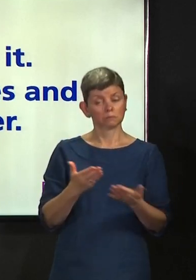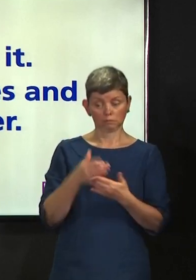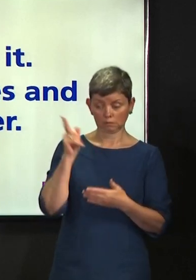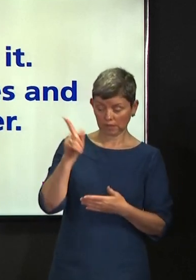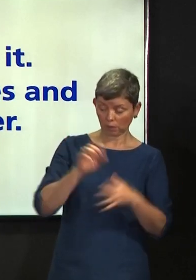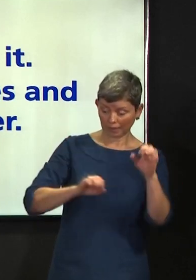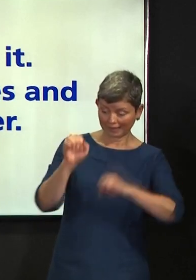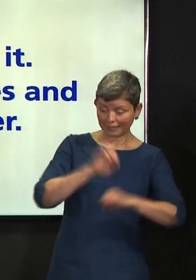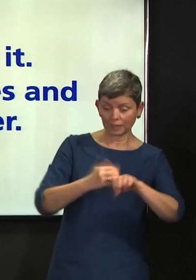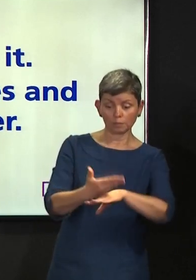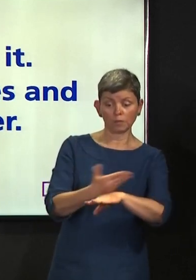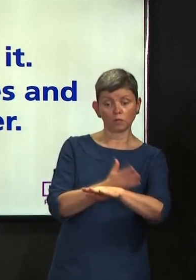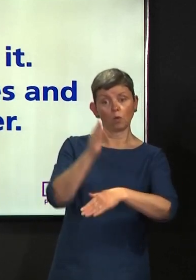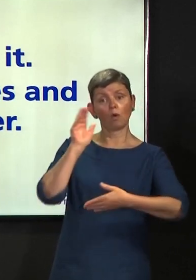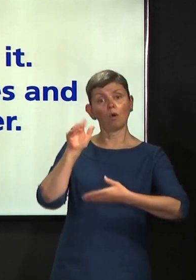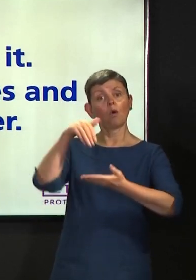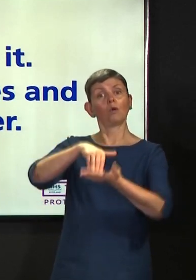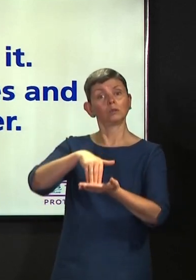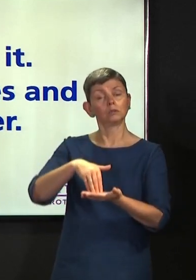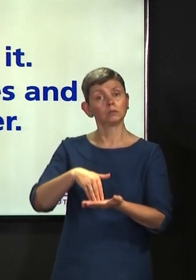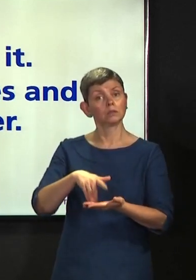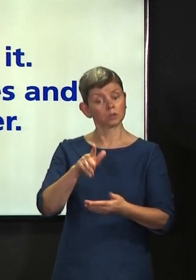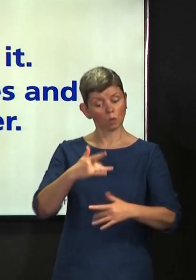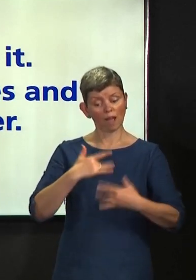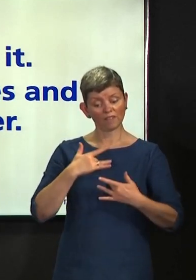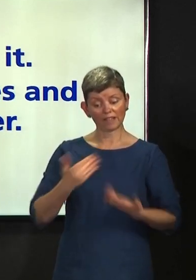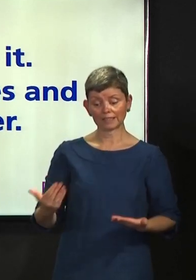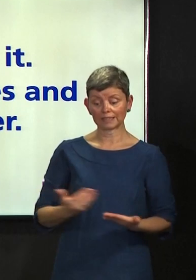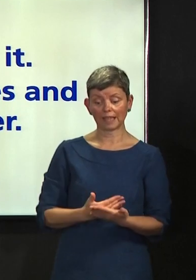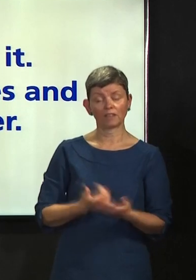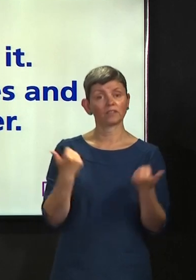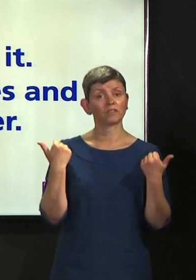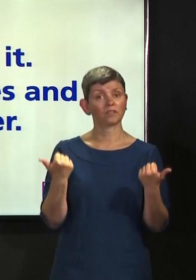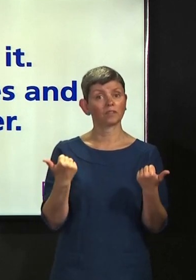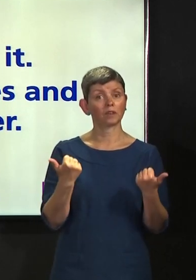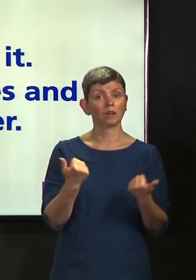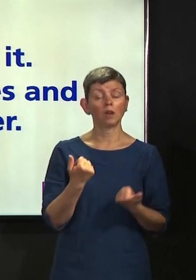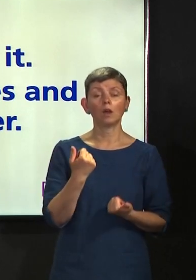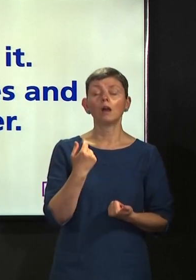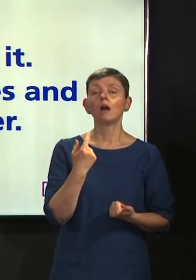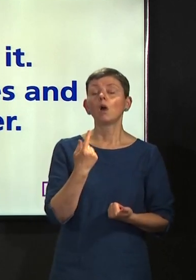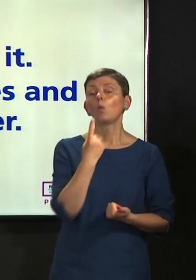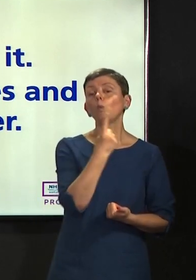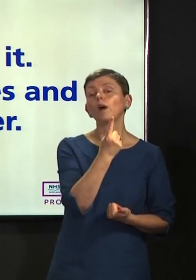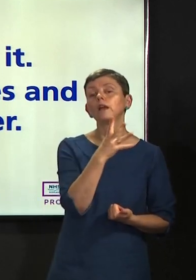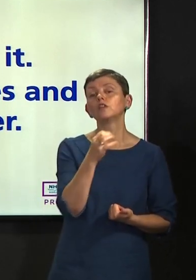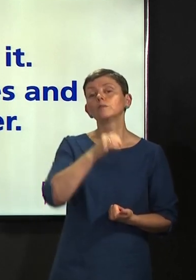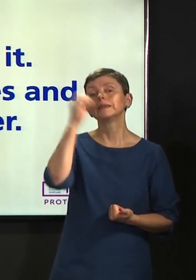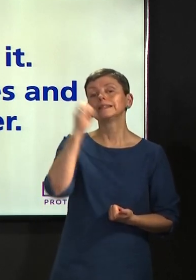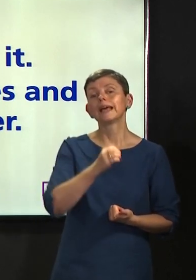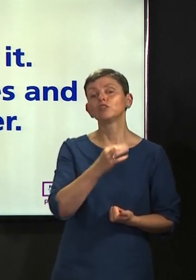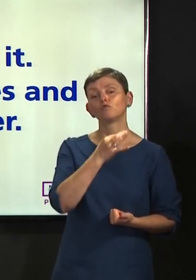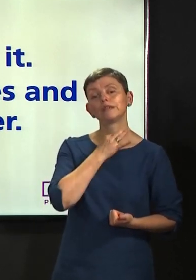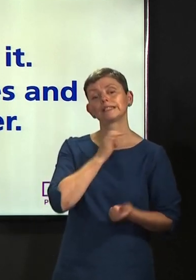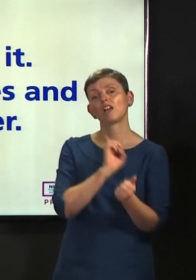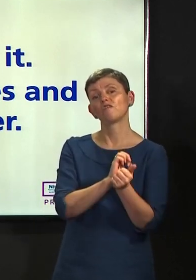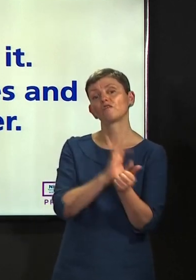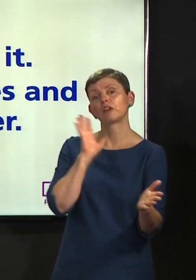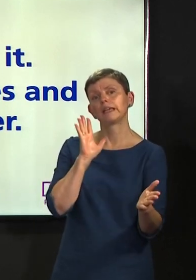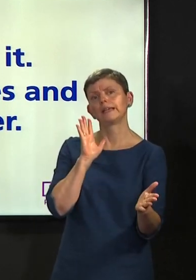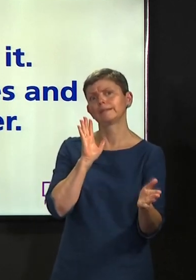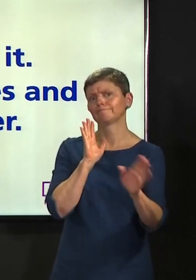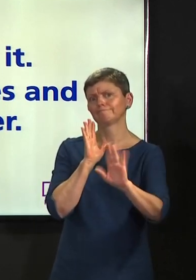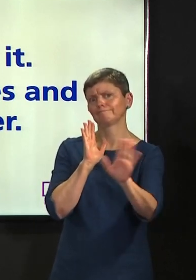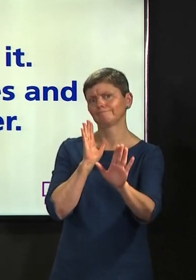before I went on. I felt entirely safe. It is not 100% risk-free. Of course it isn't. But it